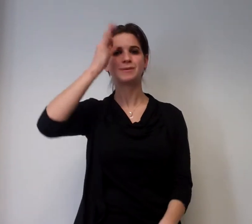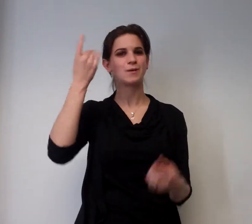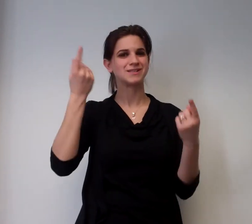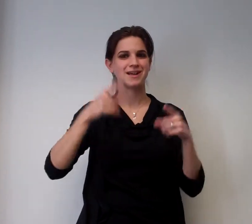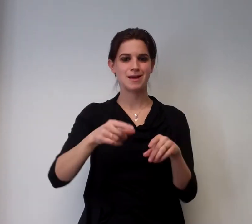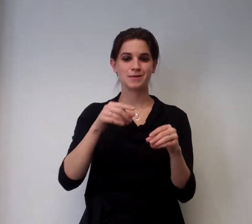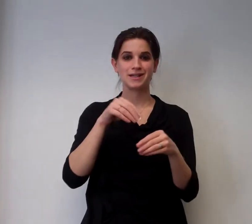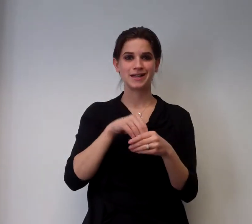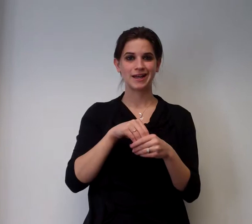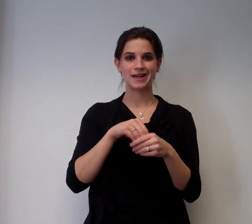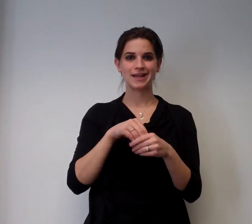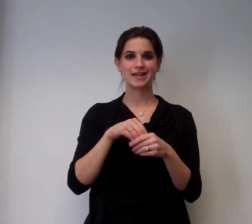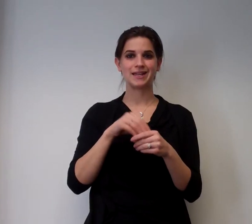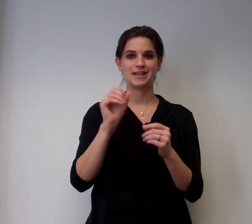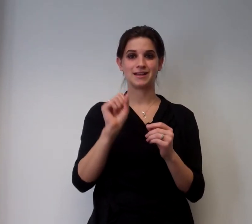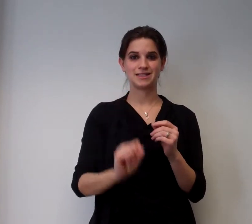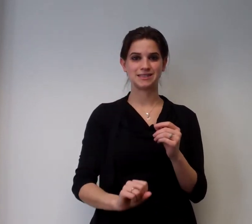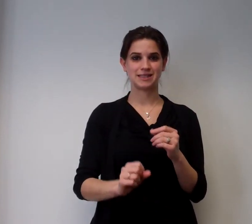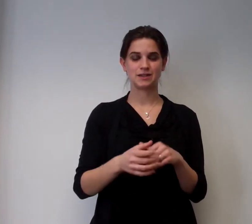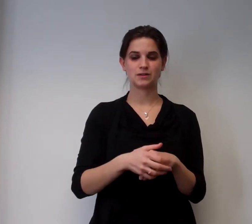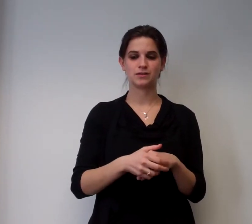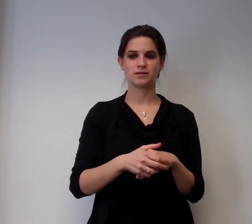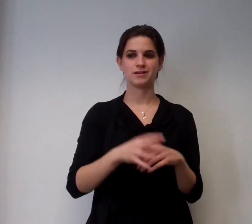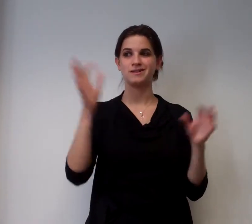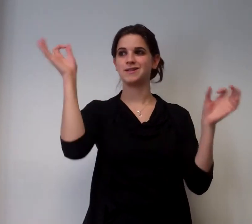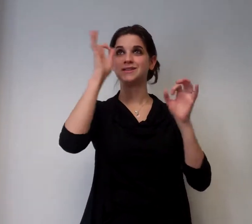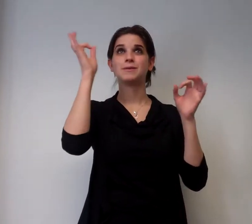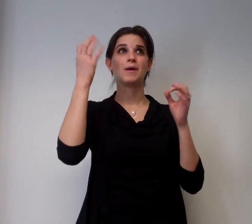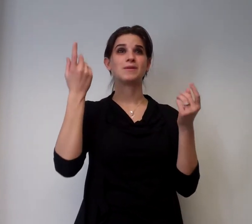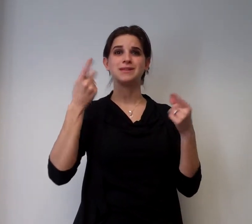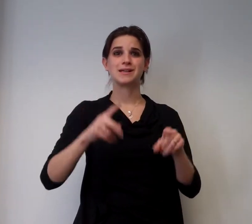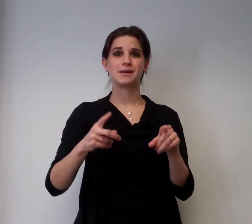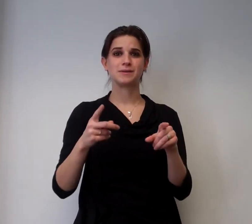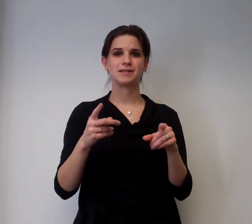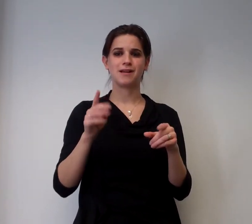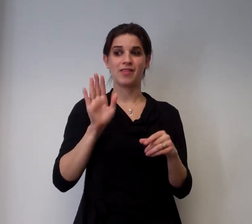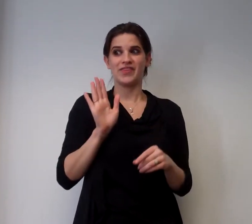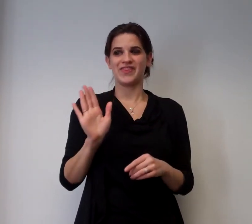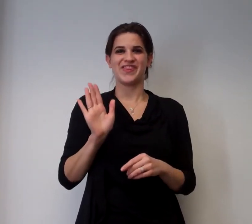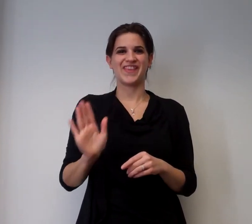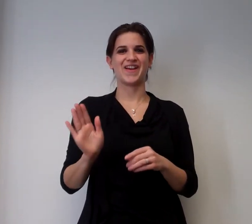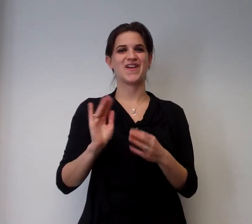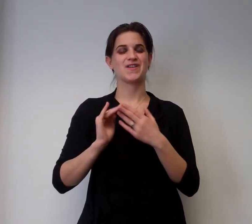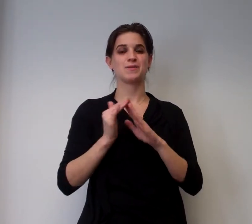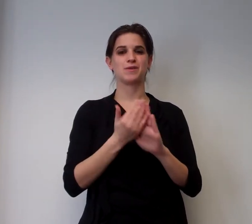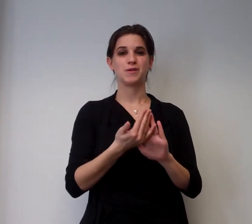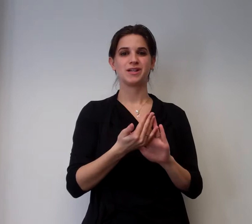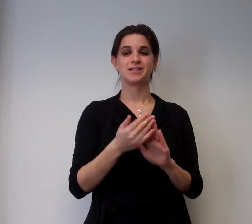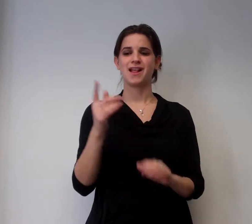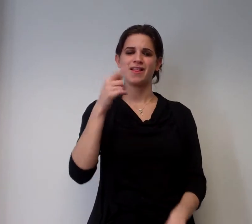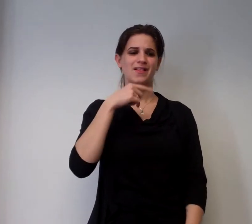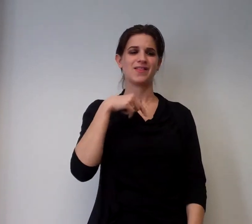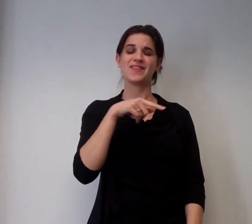in their own black communities, in their own cities. Many of them needed to see that there was a disparity